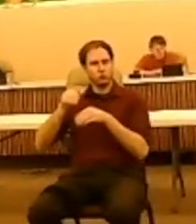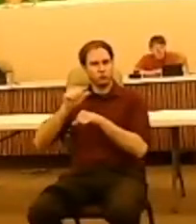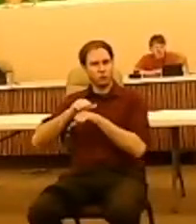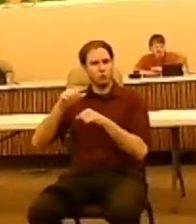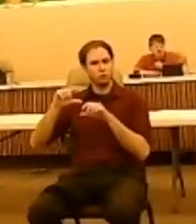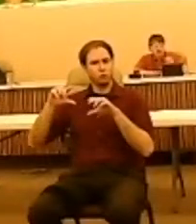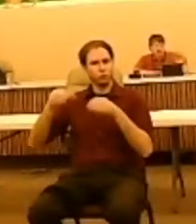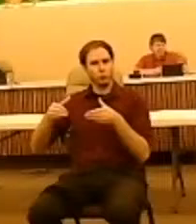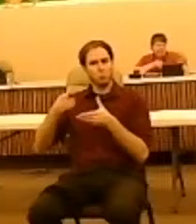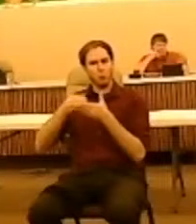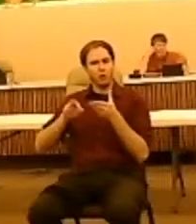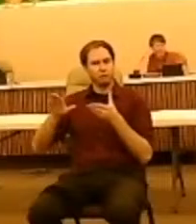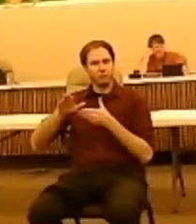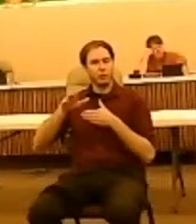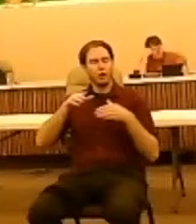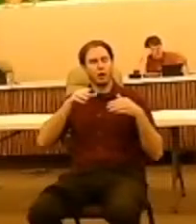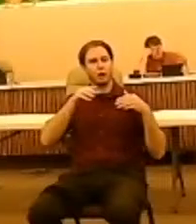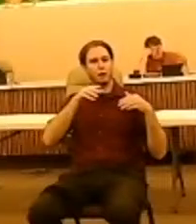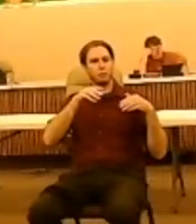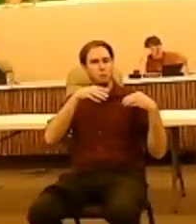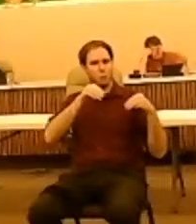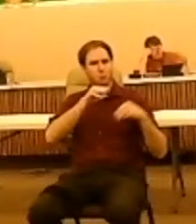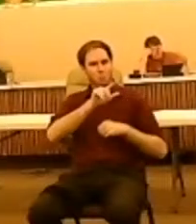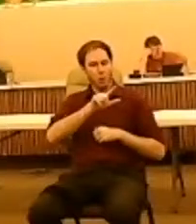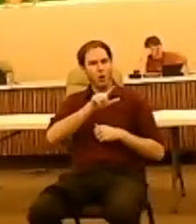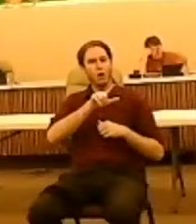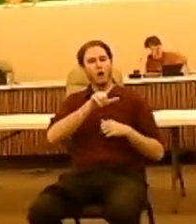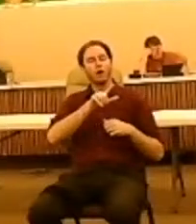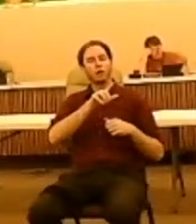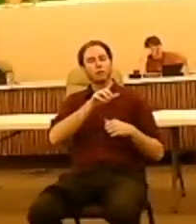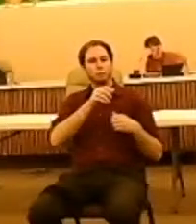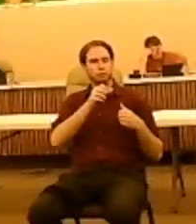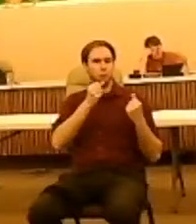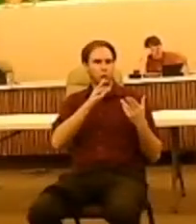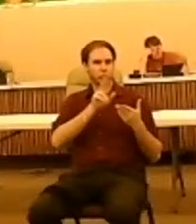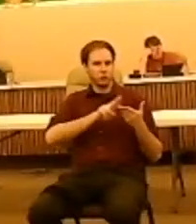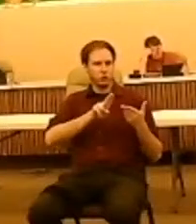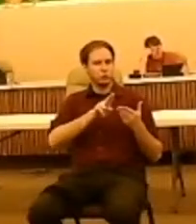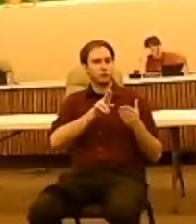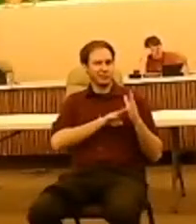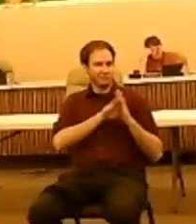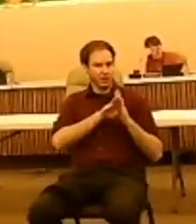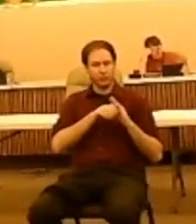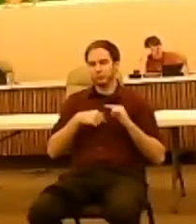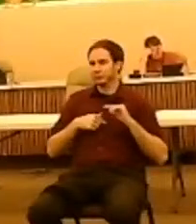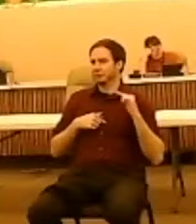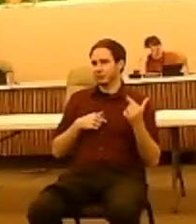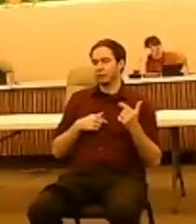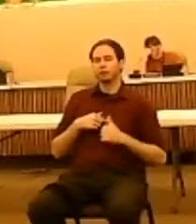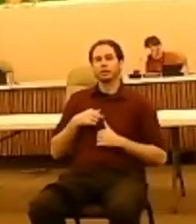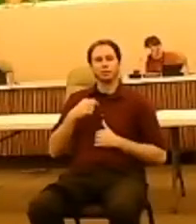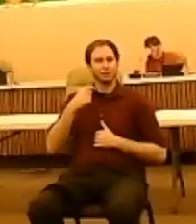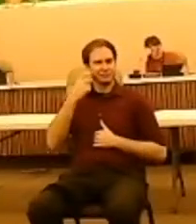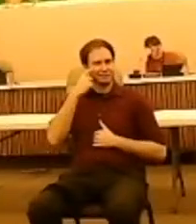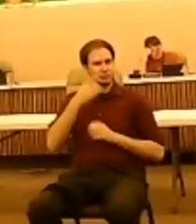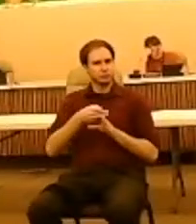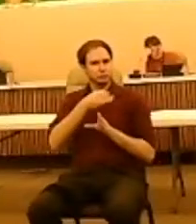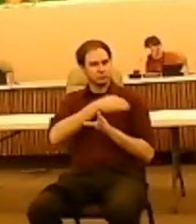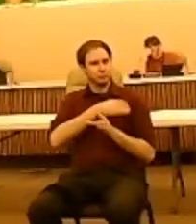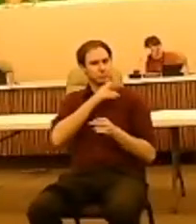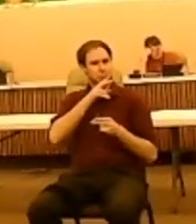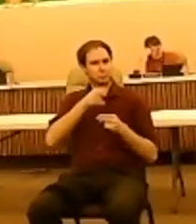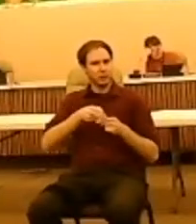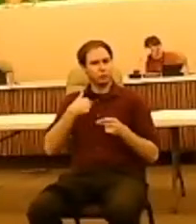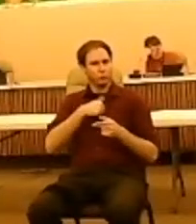part of the Marketplace Mall mixed-use development. Second. So as Don noted previously,